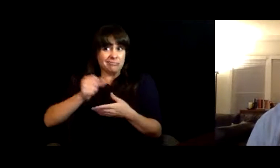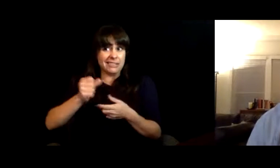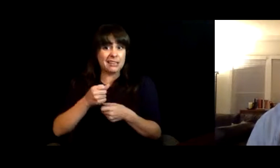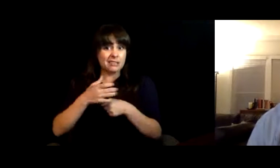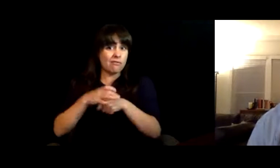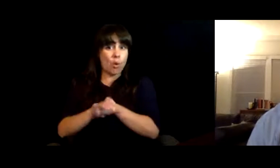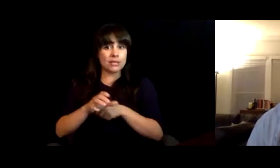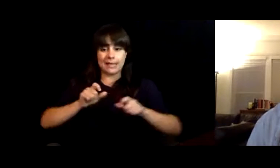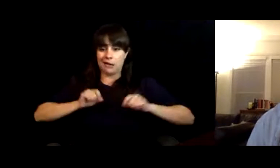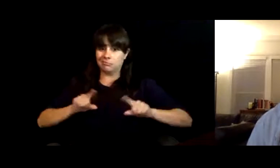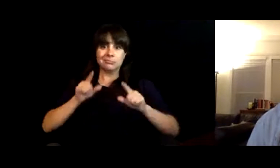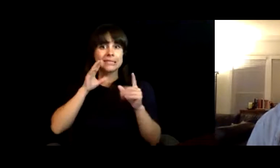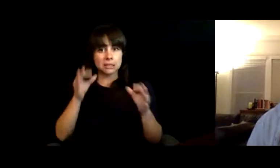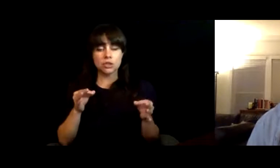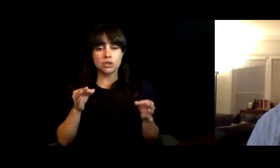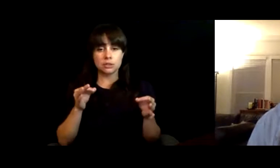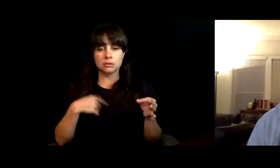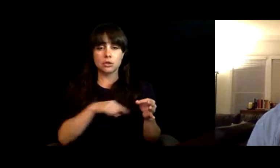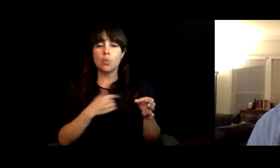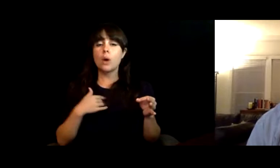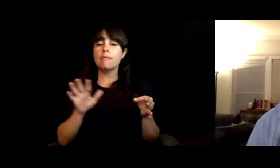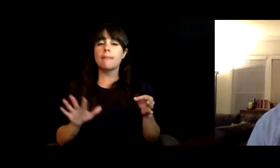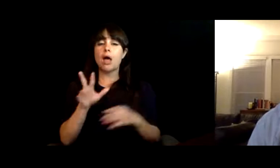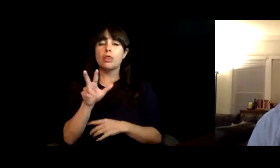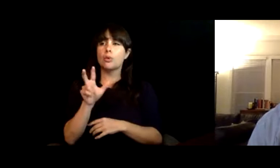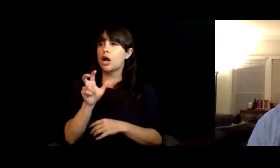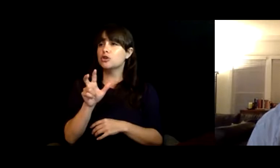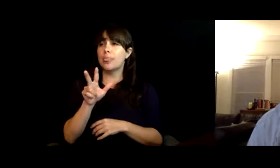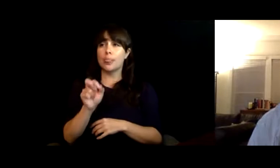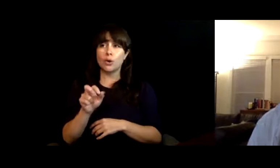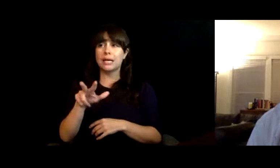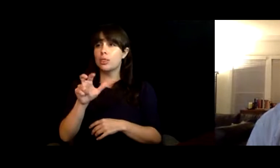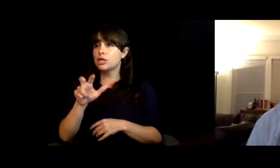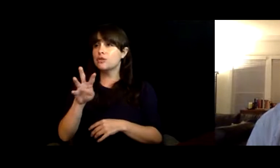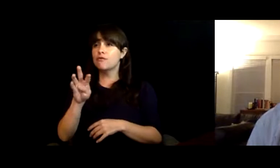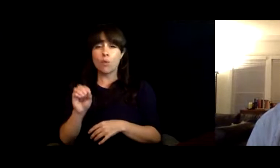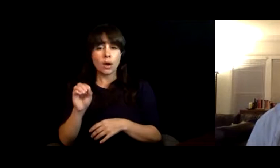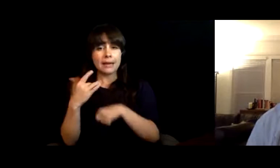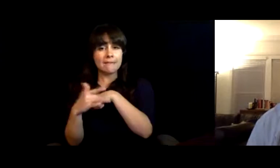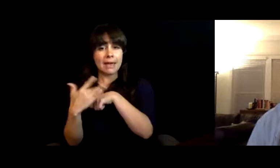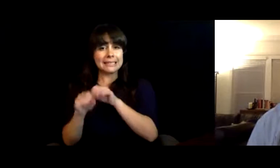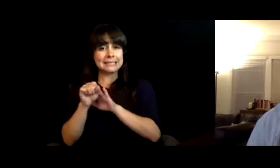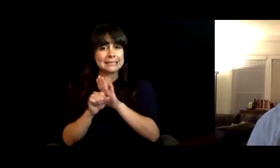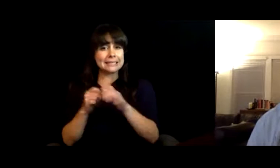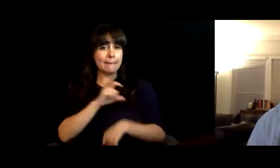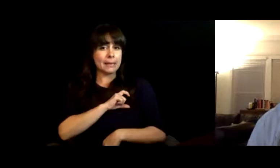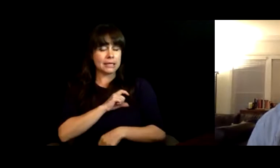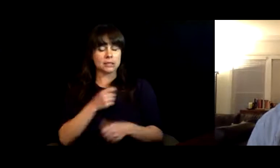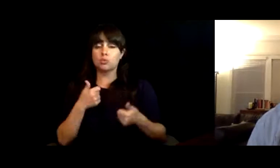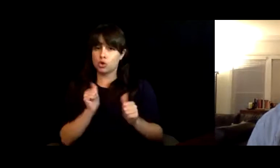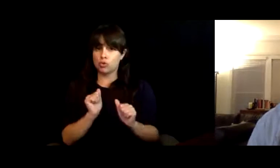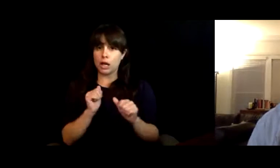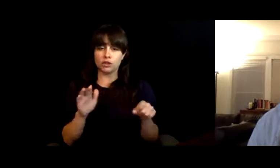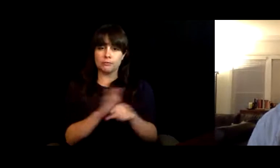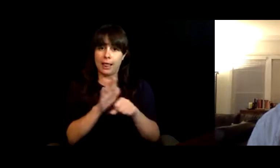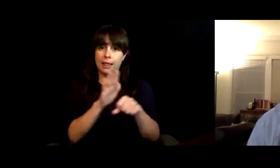about 330 or 40 vacancies in our state police now, and we're doing something about it. This year, we